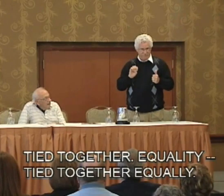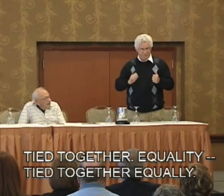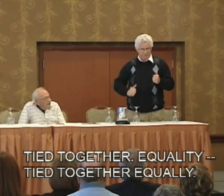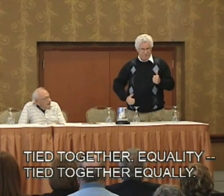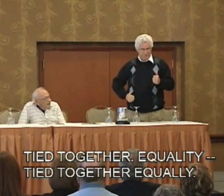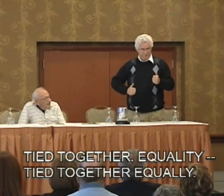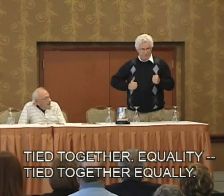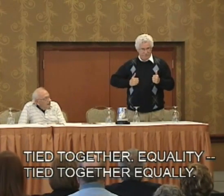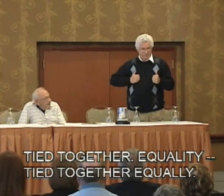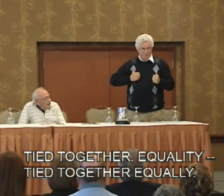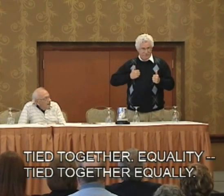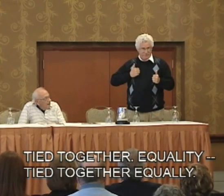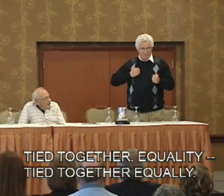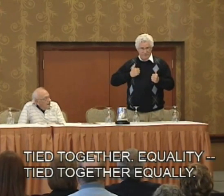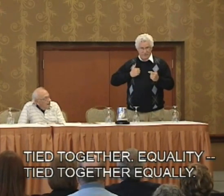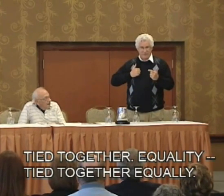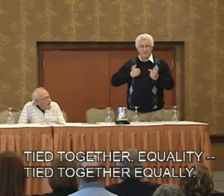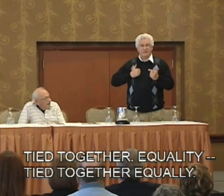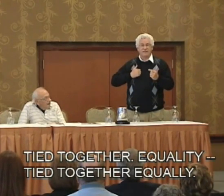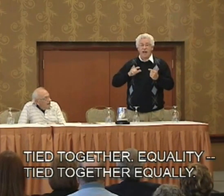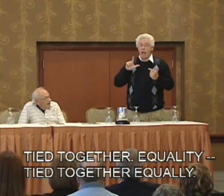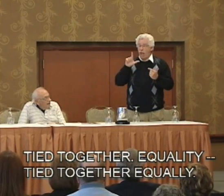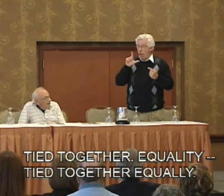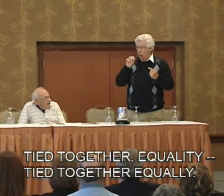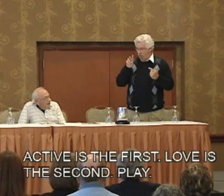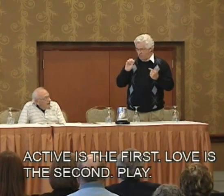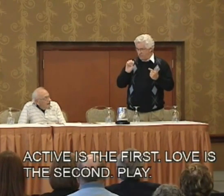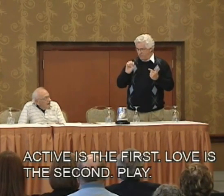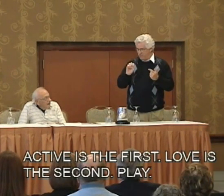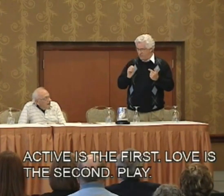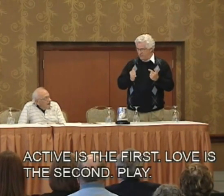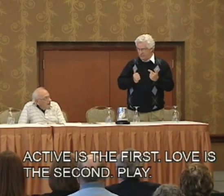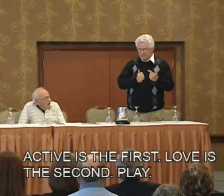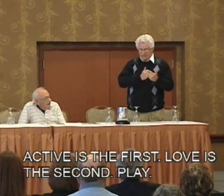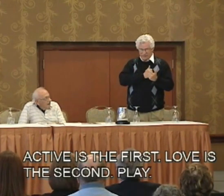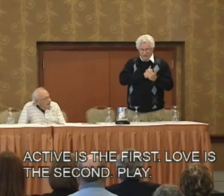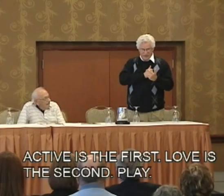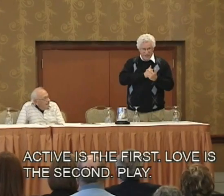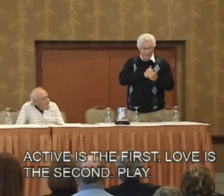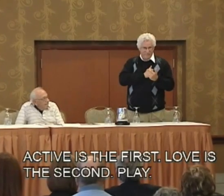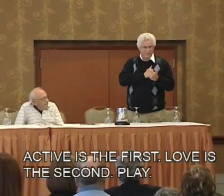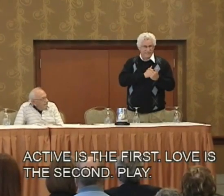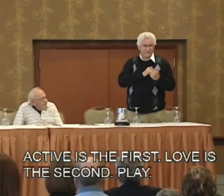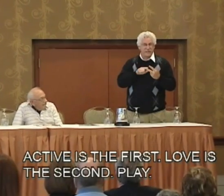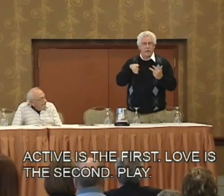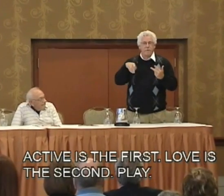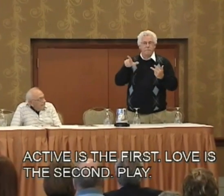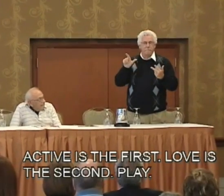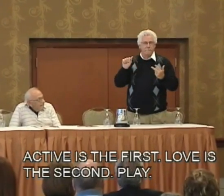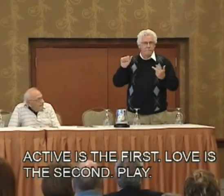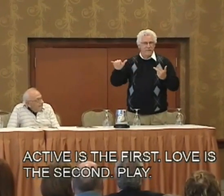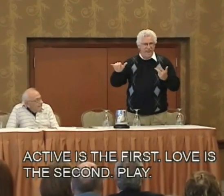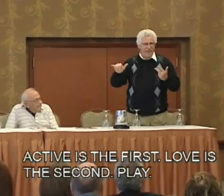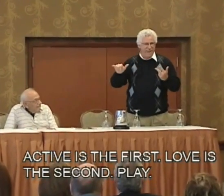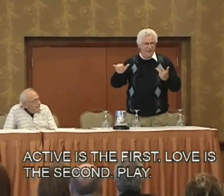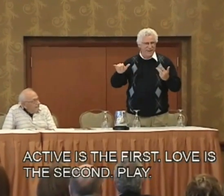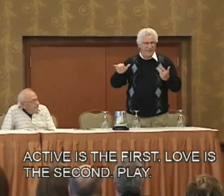active is the first love is the second play